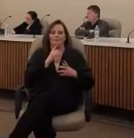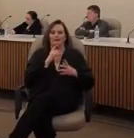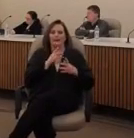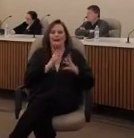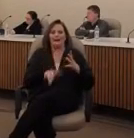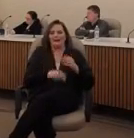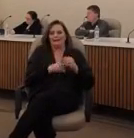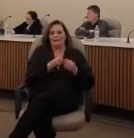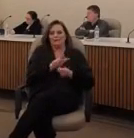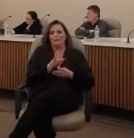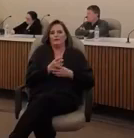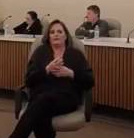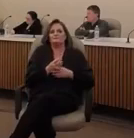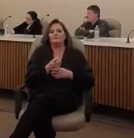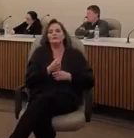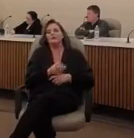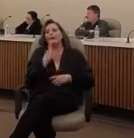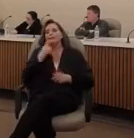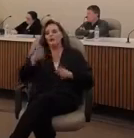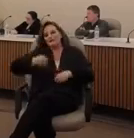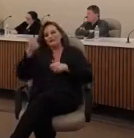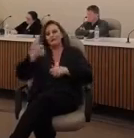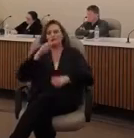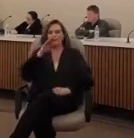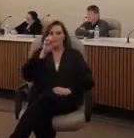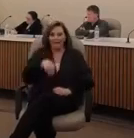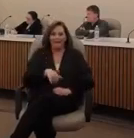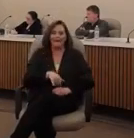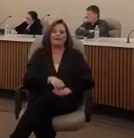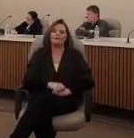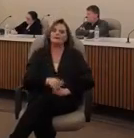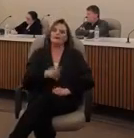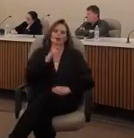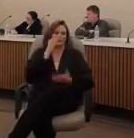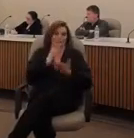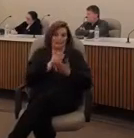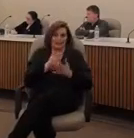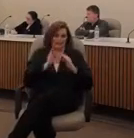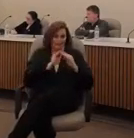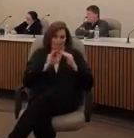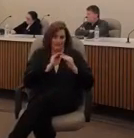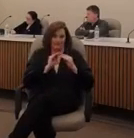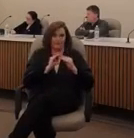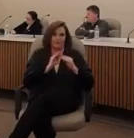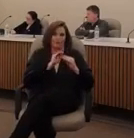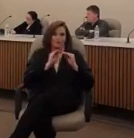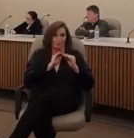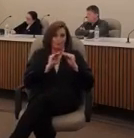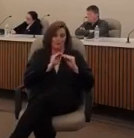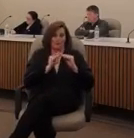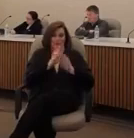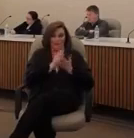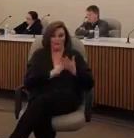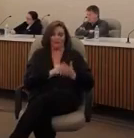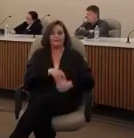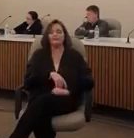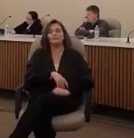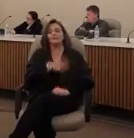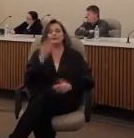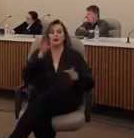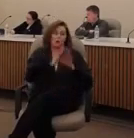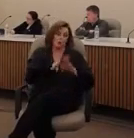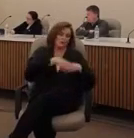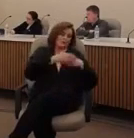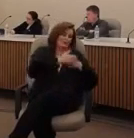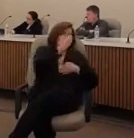to closing up the bays, removing that aspect of the operation, adding glass and cleaning up the storefront facade, the pumps